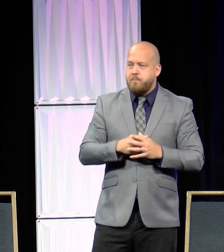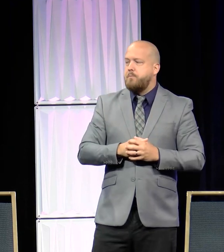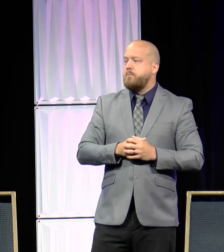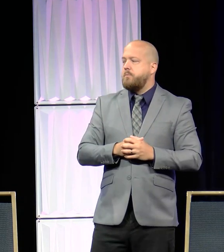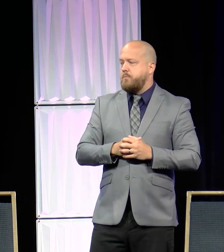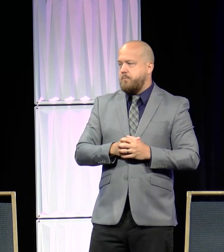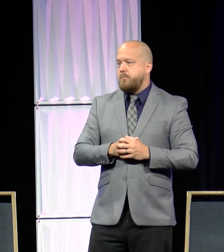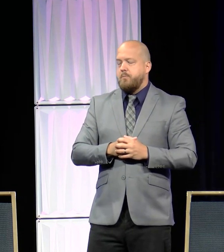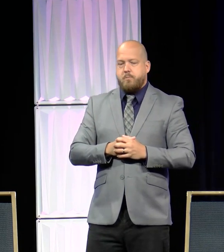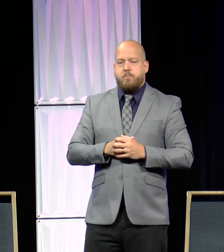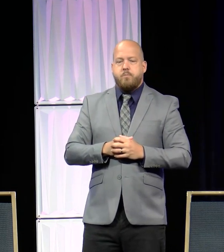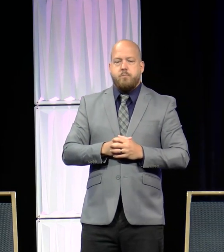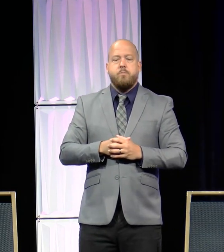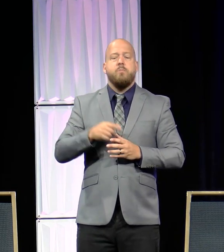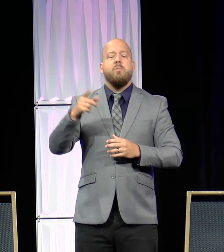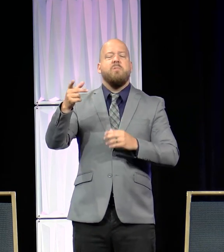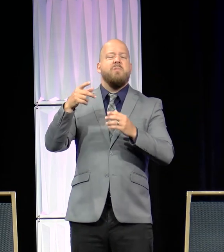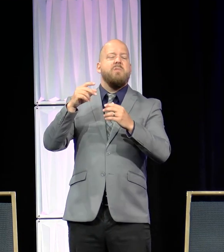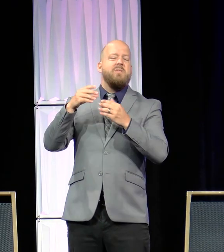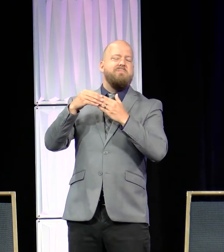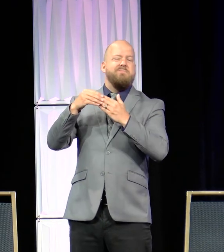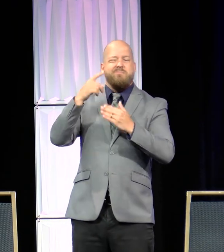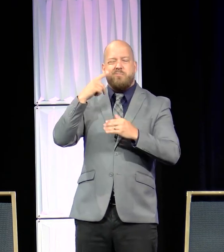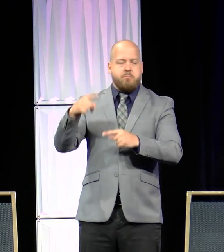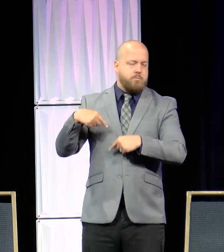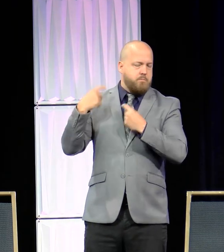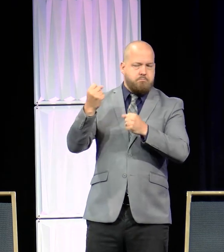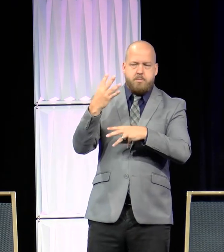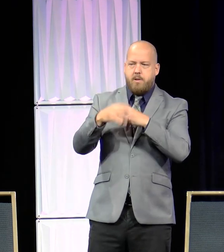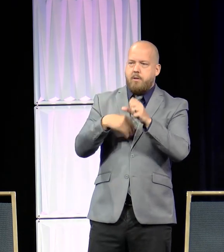for many, many, many years. And